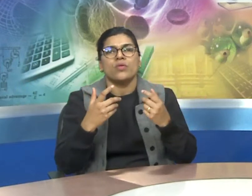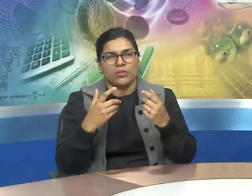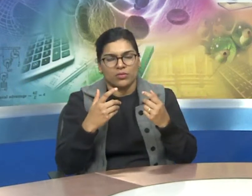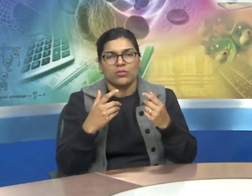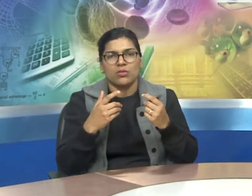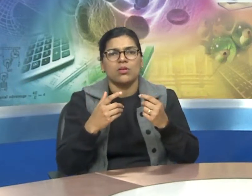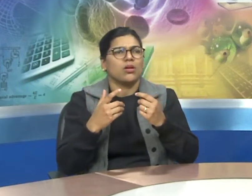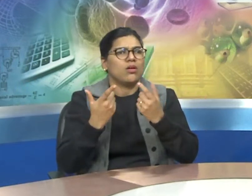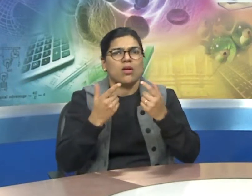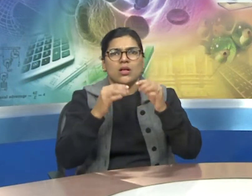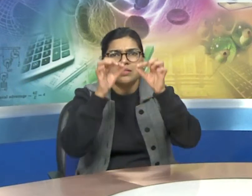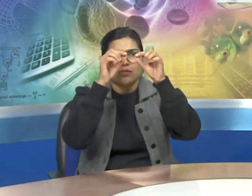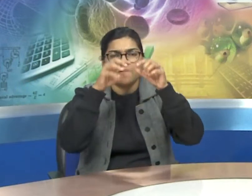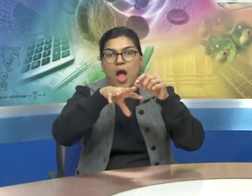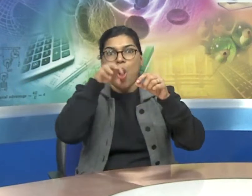photo.